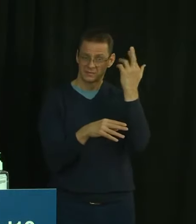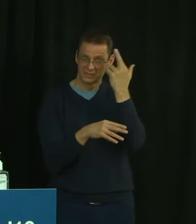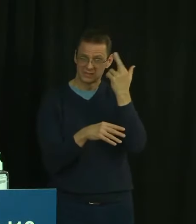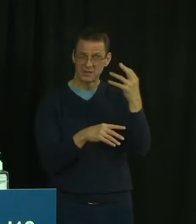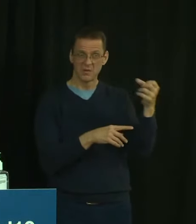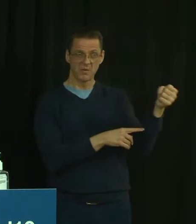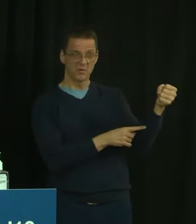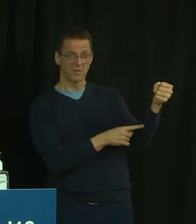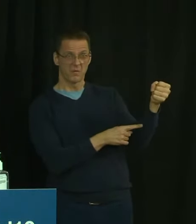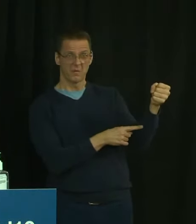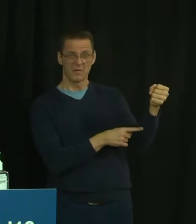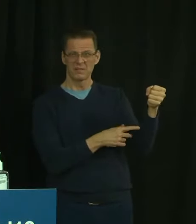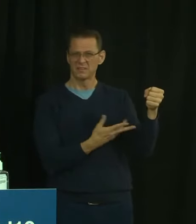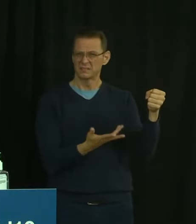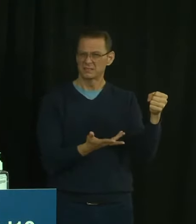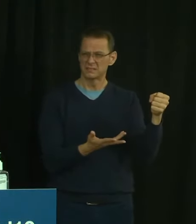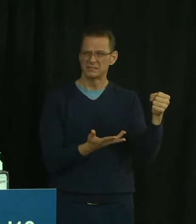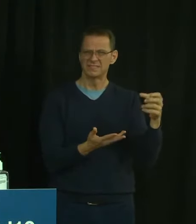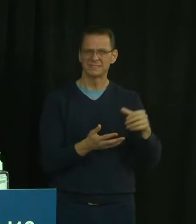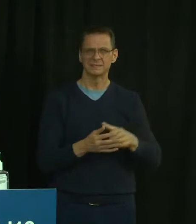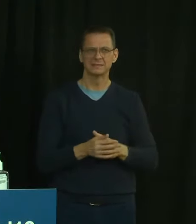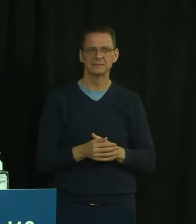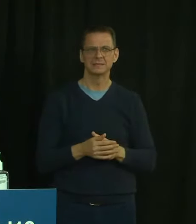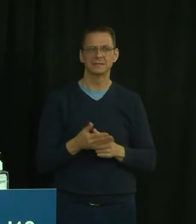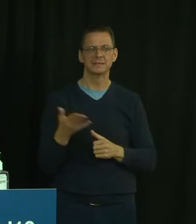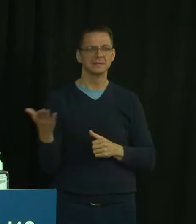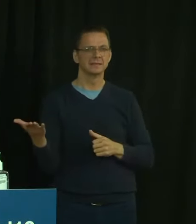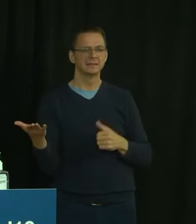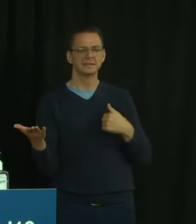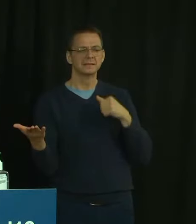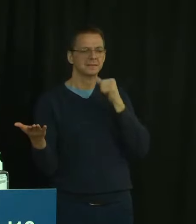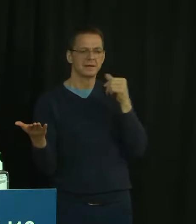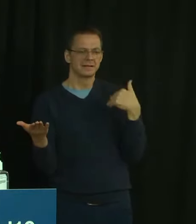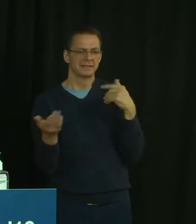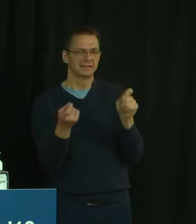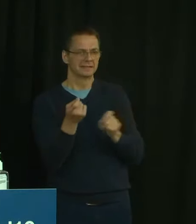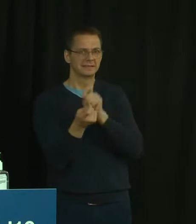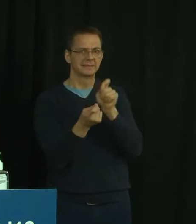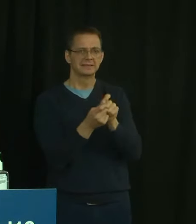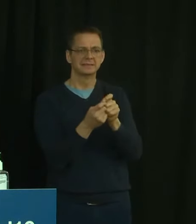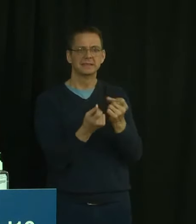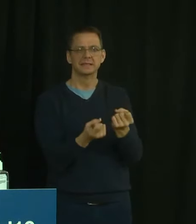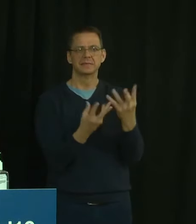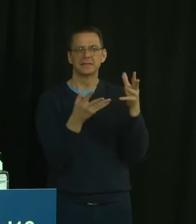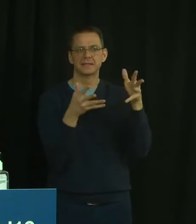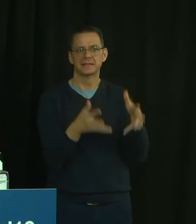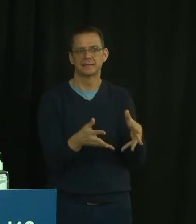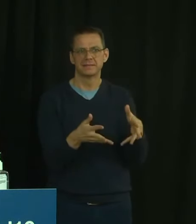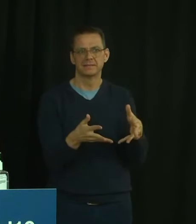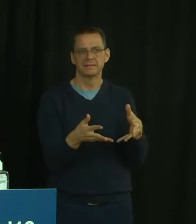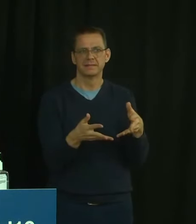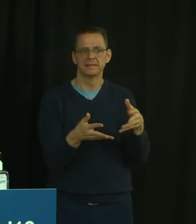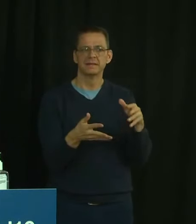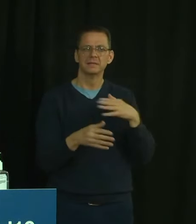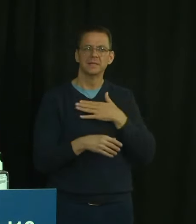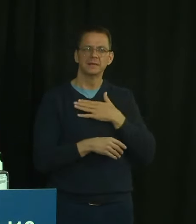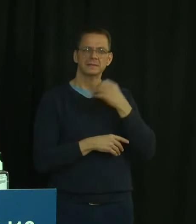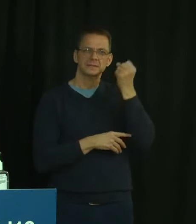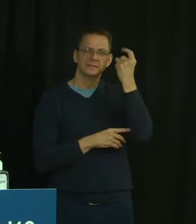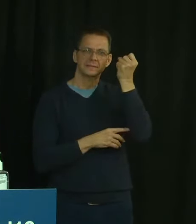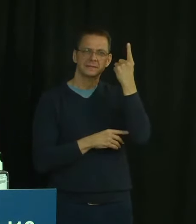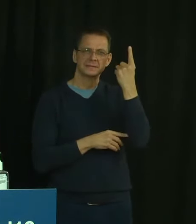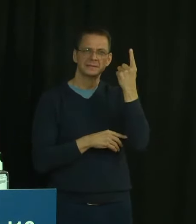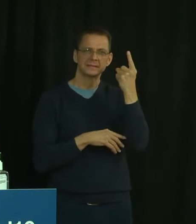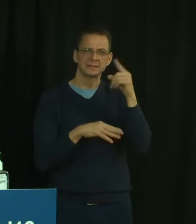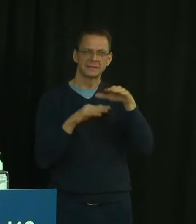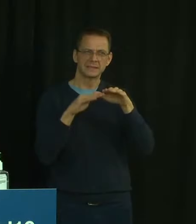exact number. I understand that the number of doses we have is less than 200 at this point in time, and I understand that none of